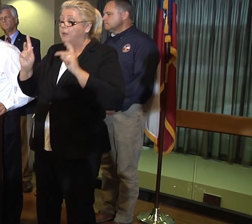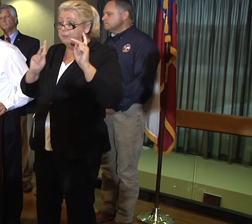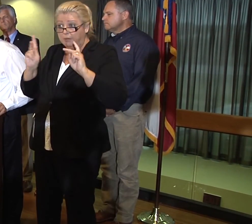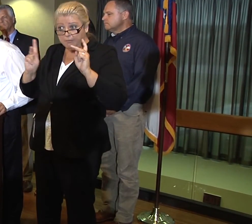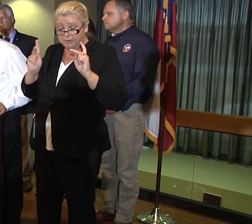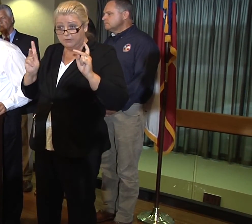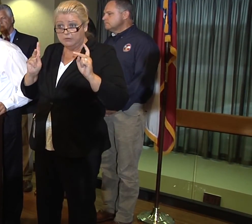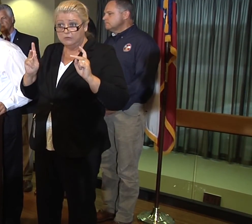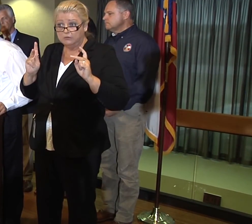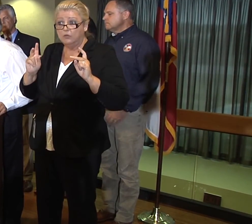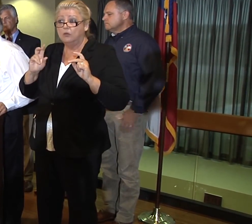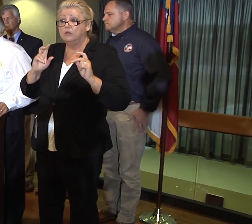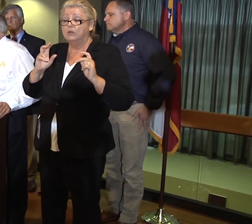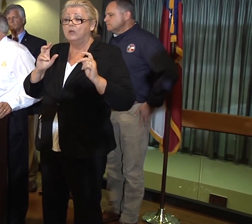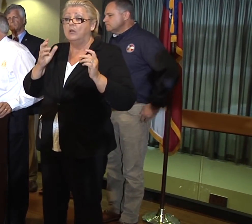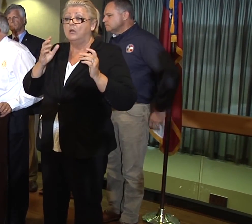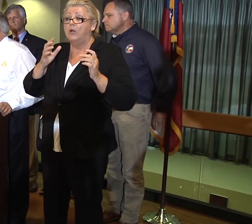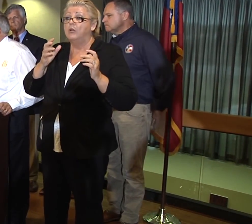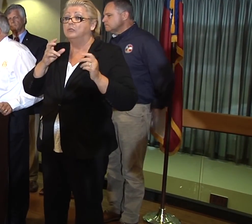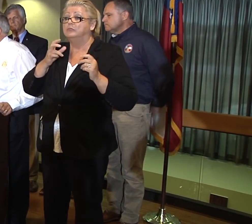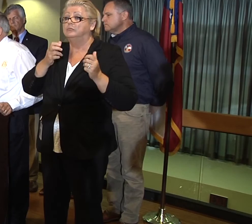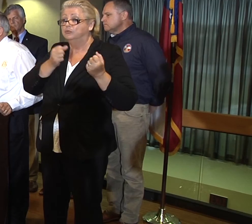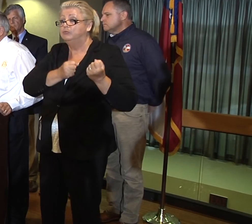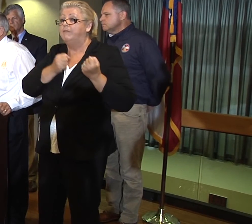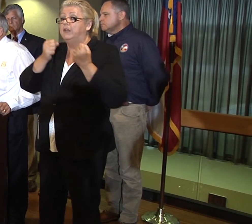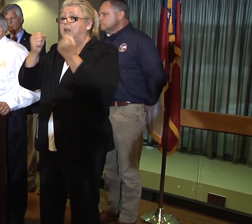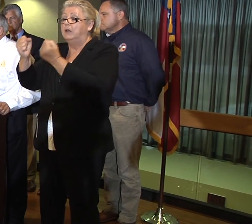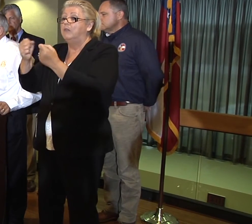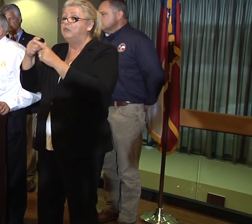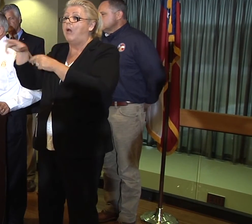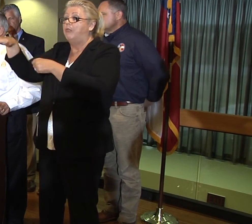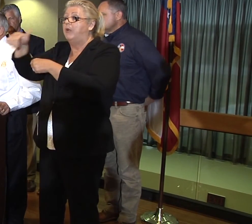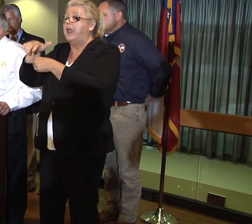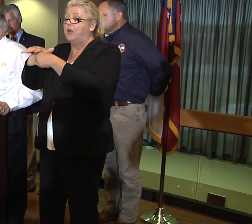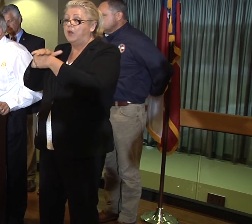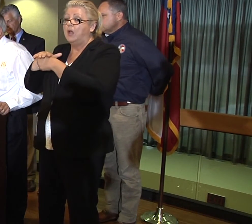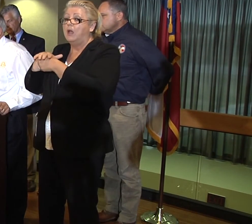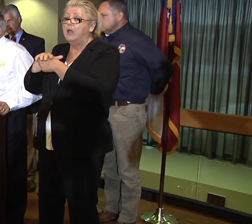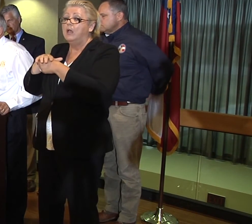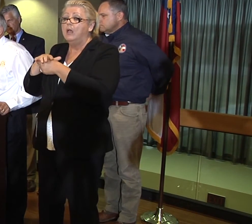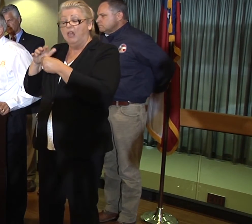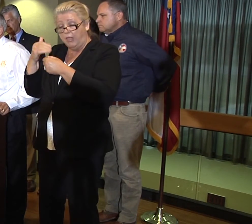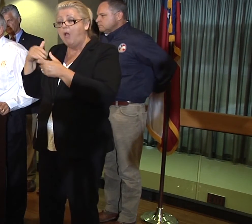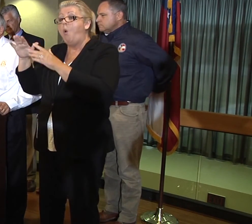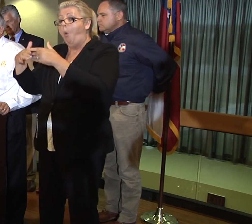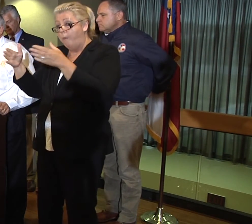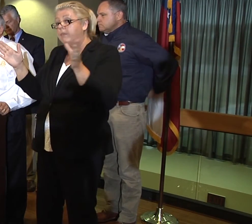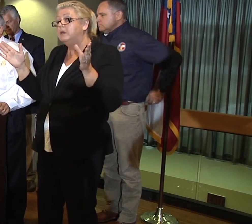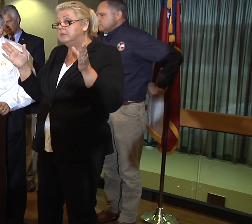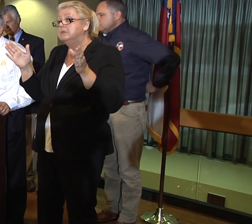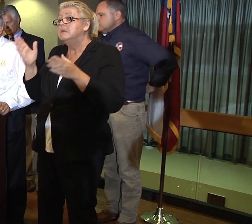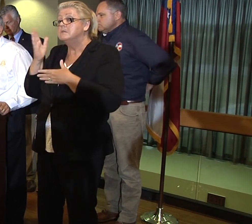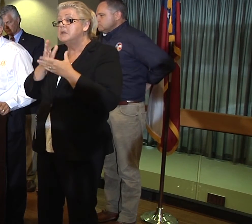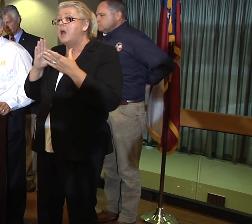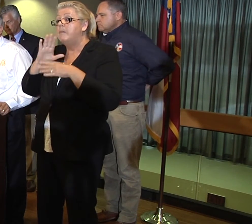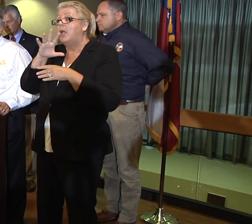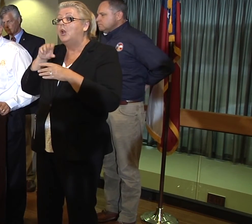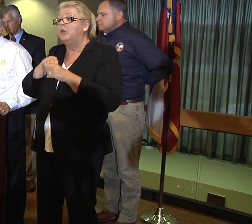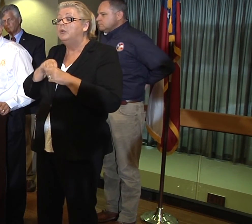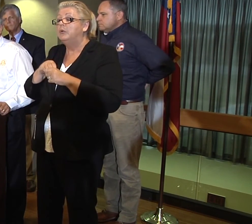that are being transported out of the area. We have those sites have already been opened, and some of those